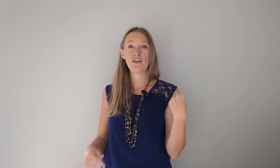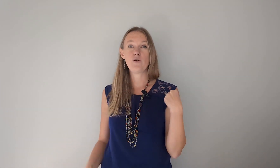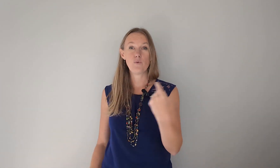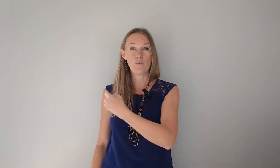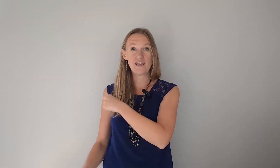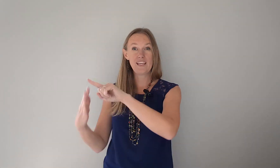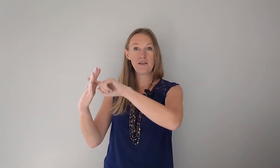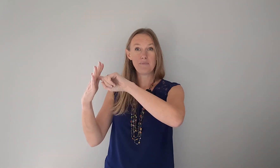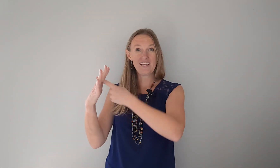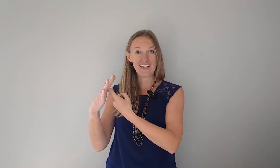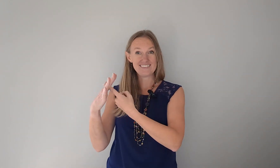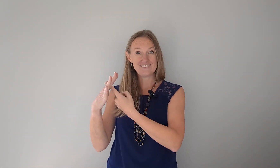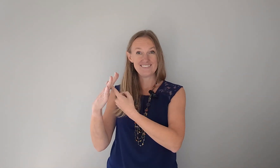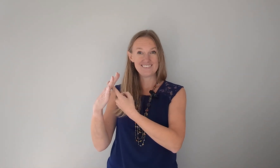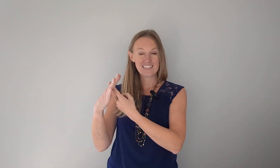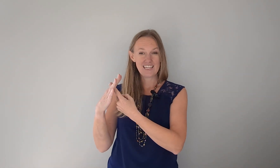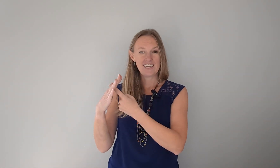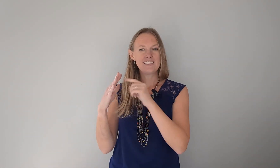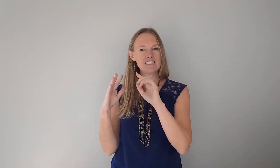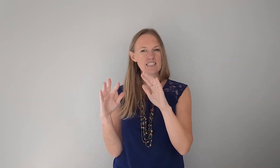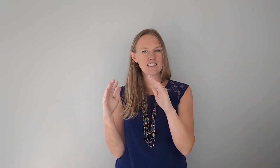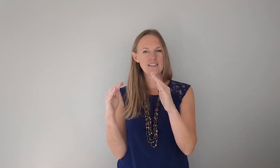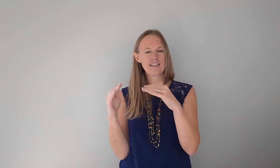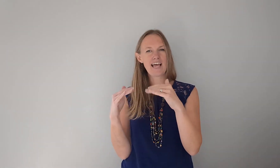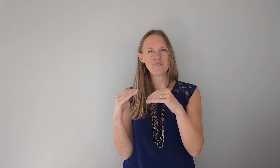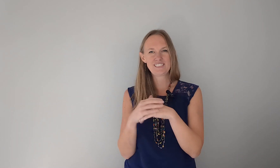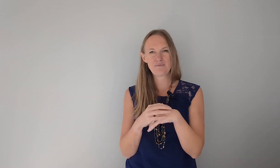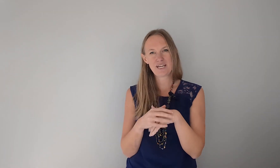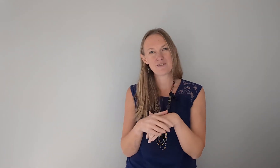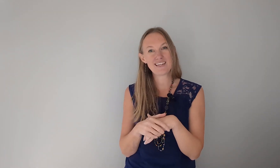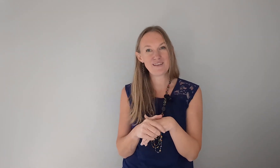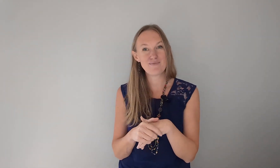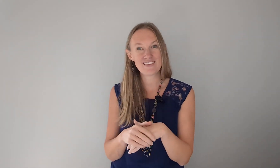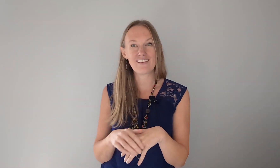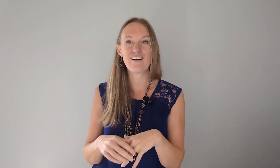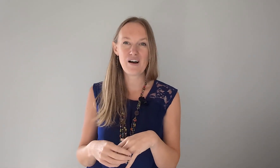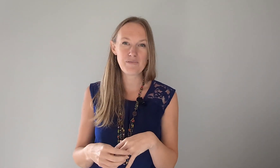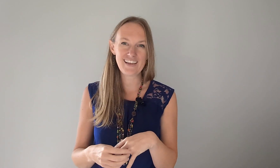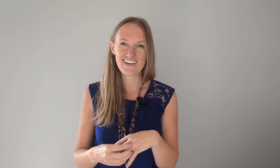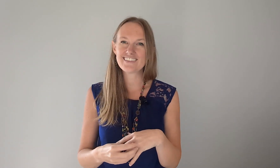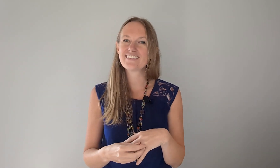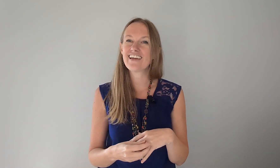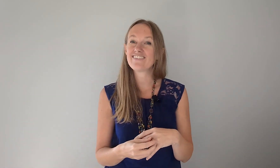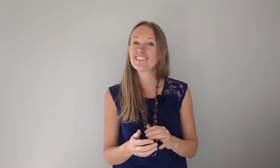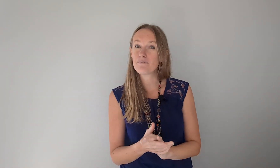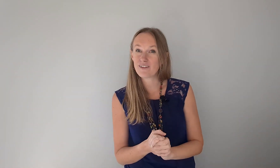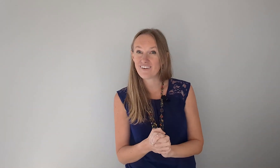when we begun. Just the language sometimes in hymns is a little complicated, so we have to simplify